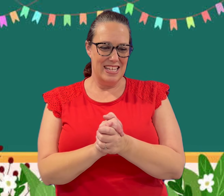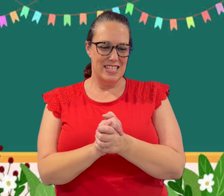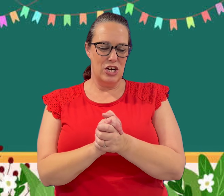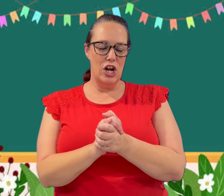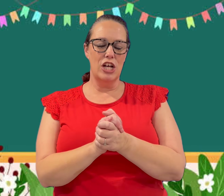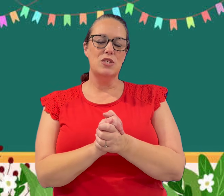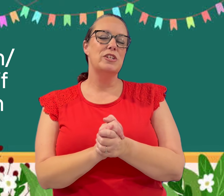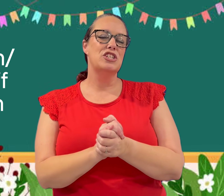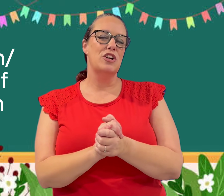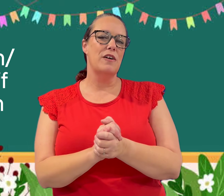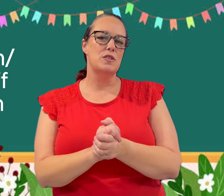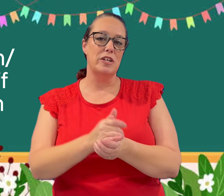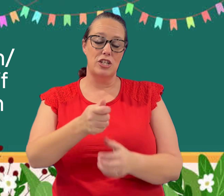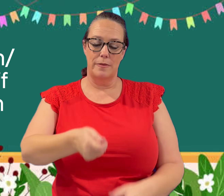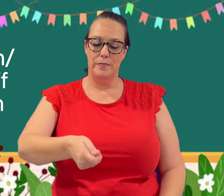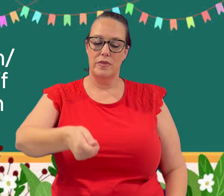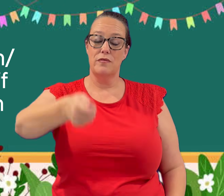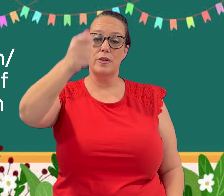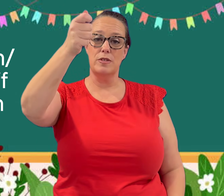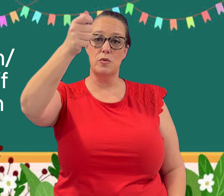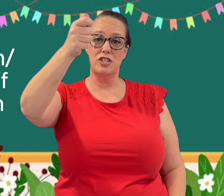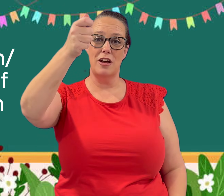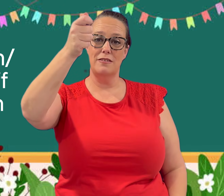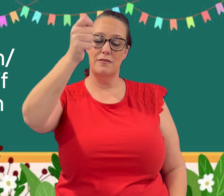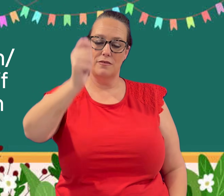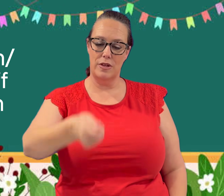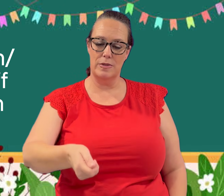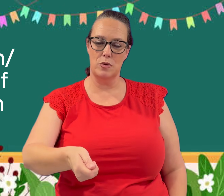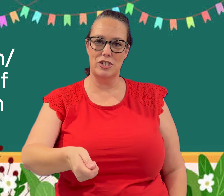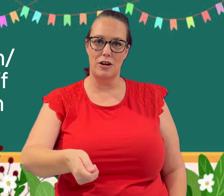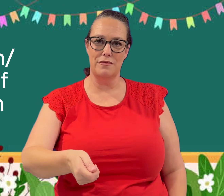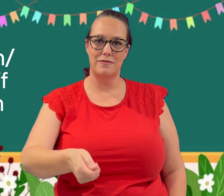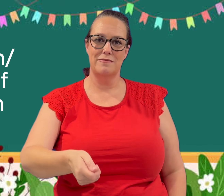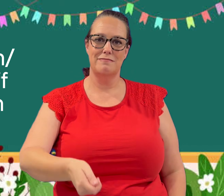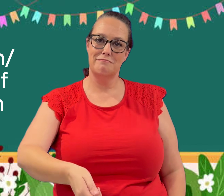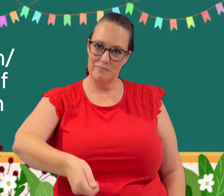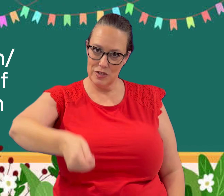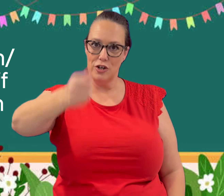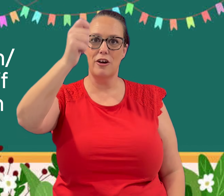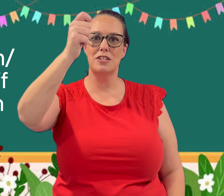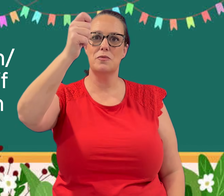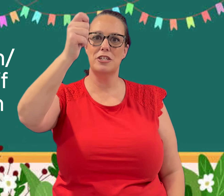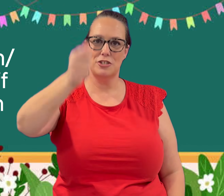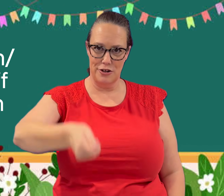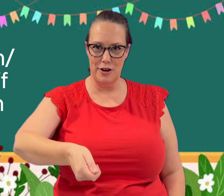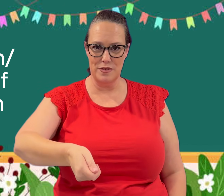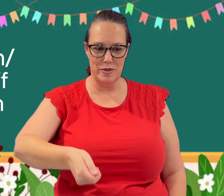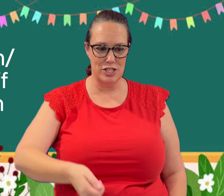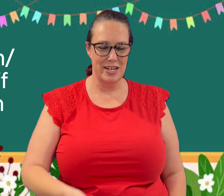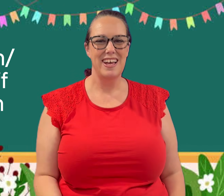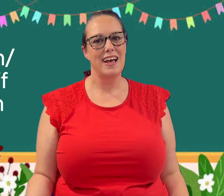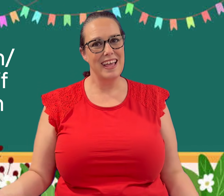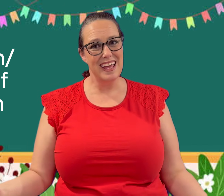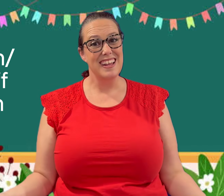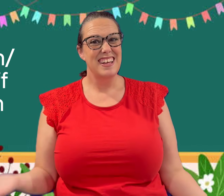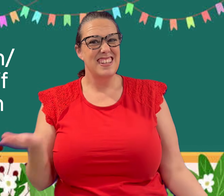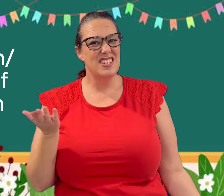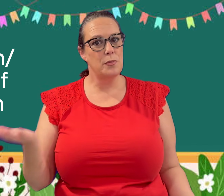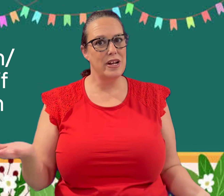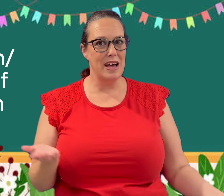Turn on switch, turn off switch. Flip the switch on, flip the switch off. Turn on switch, turn off switch. Again, these are pretty common